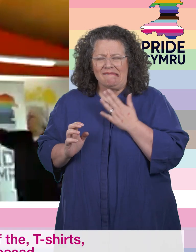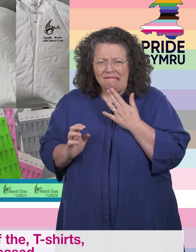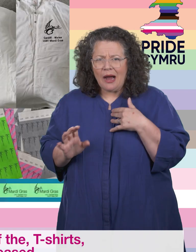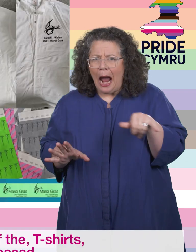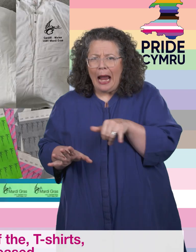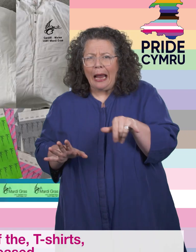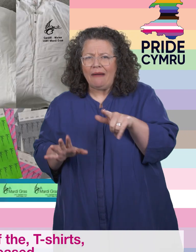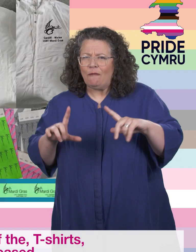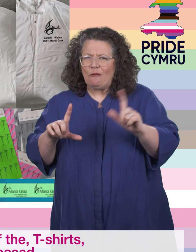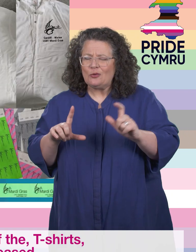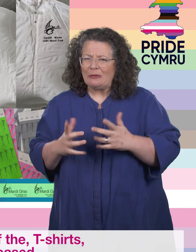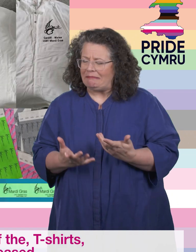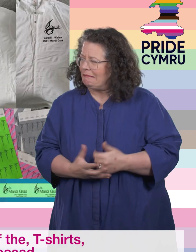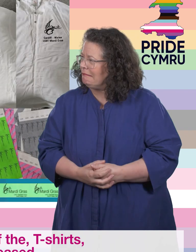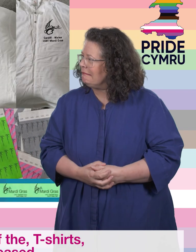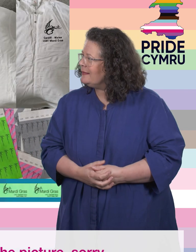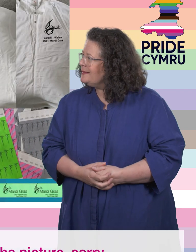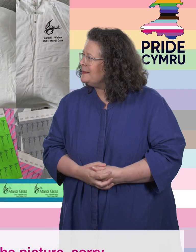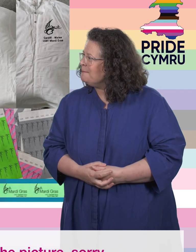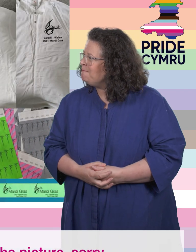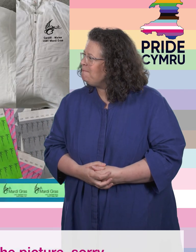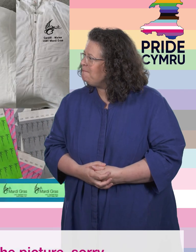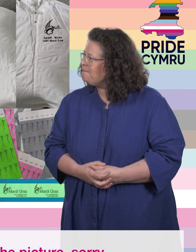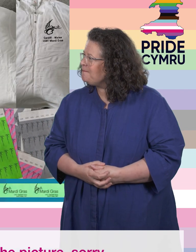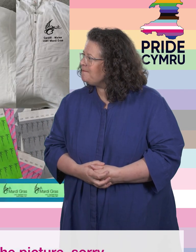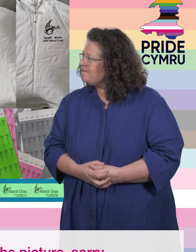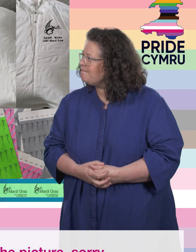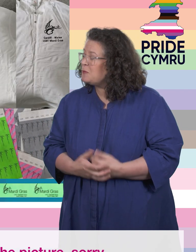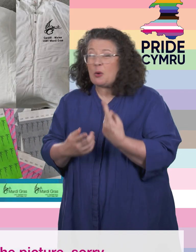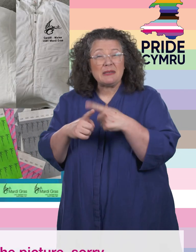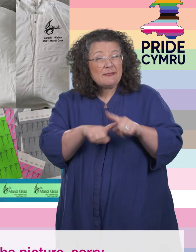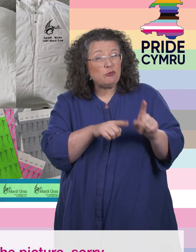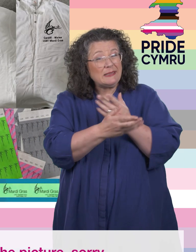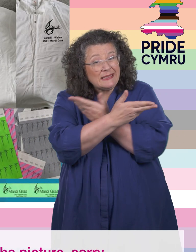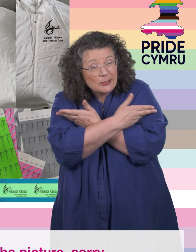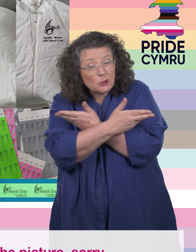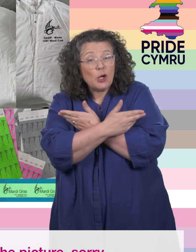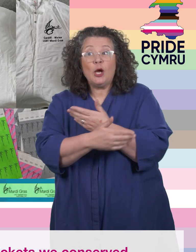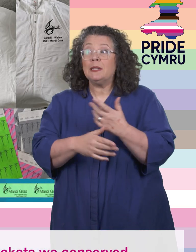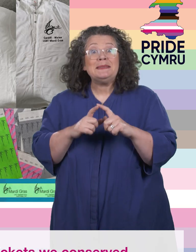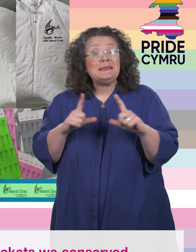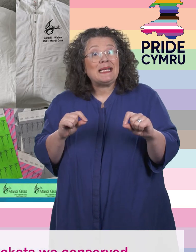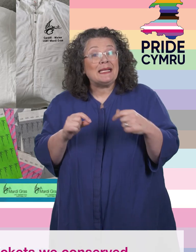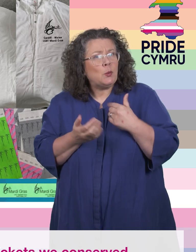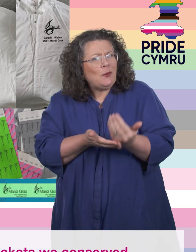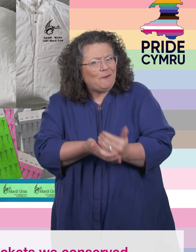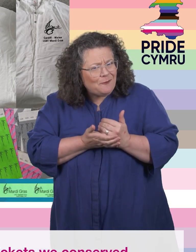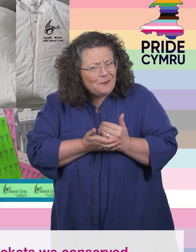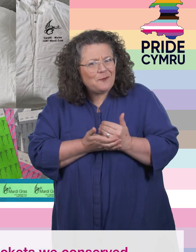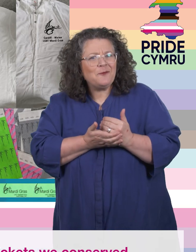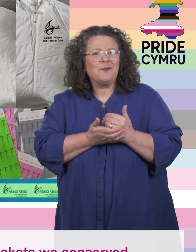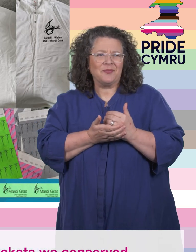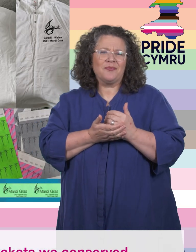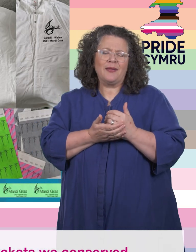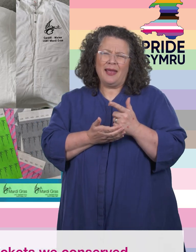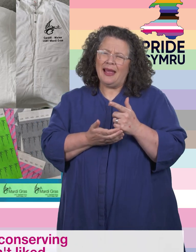T-shirts. The reason they're creased is we didn't have time to iron them for the picture, sorry. But you get all these different T-shirts. They've